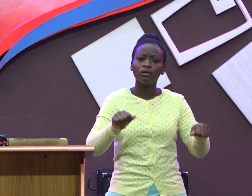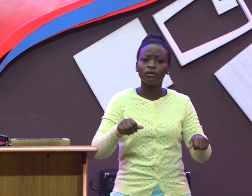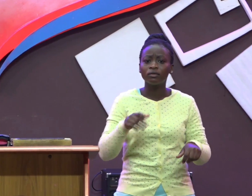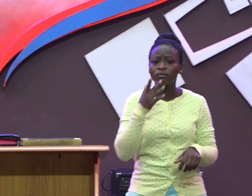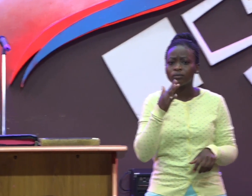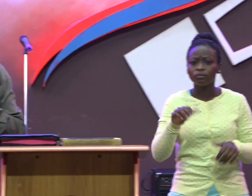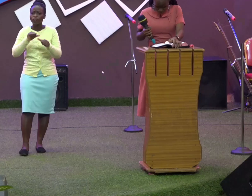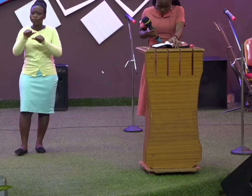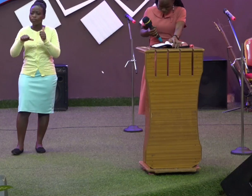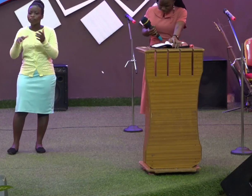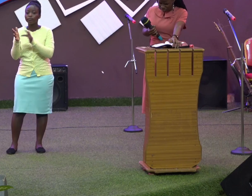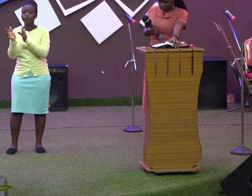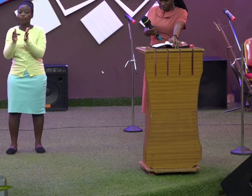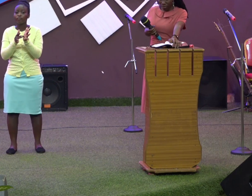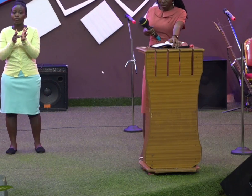Jesus.